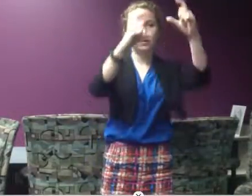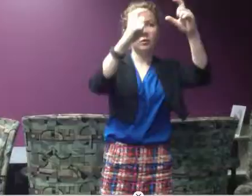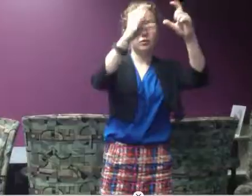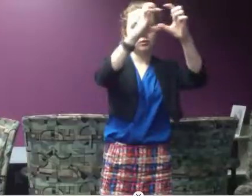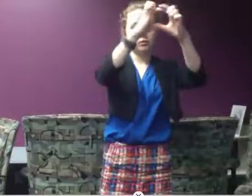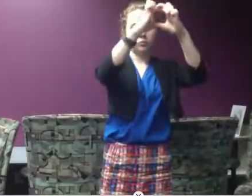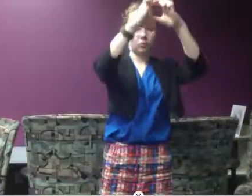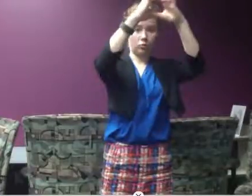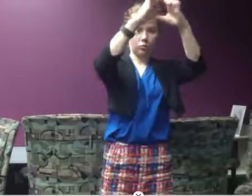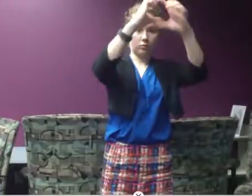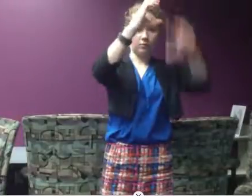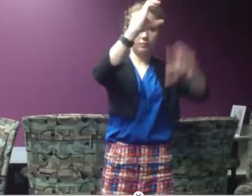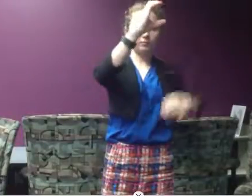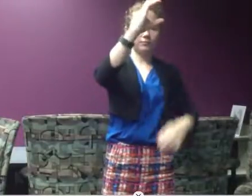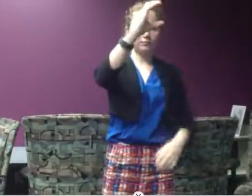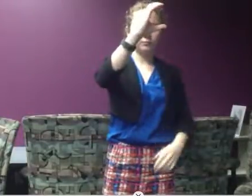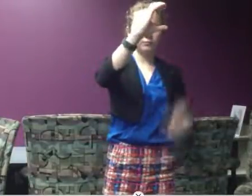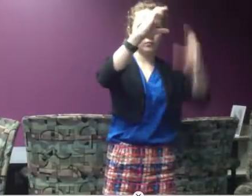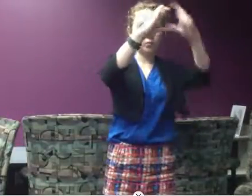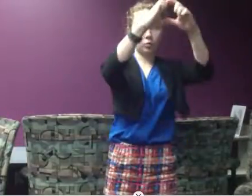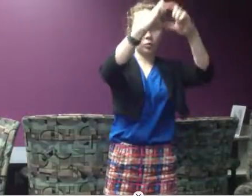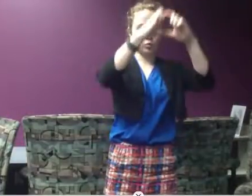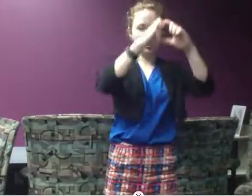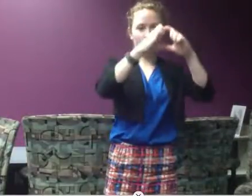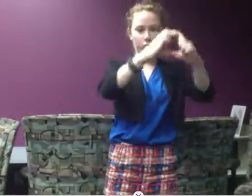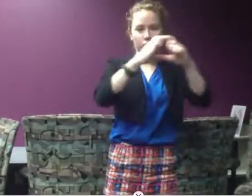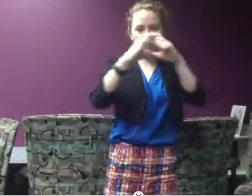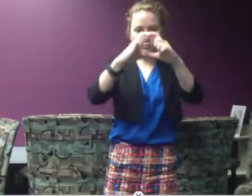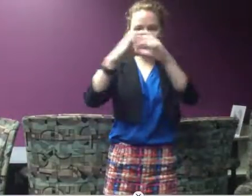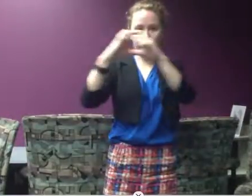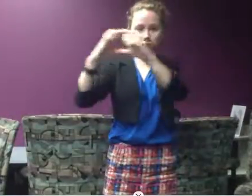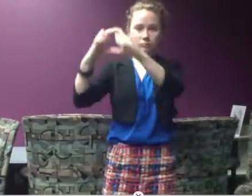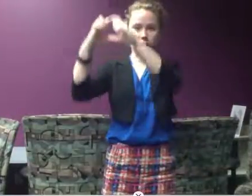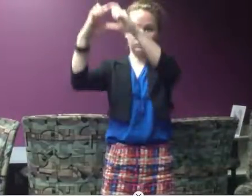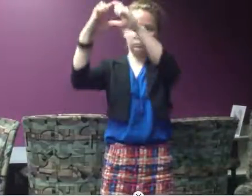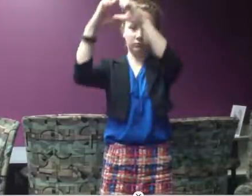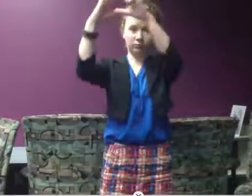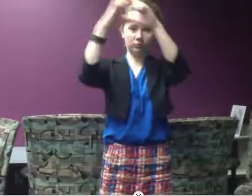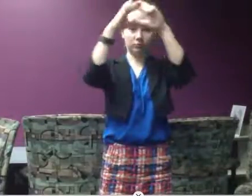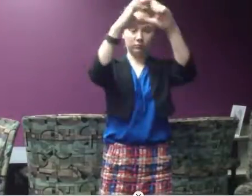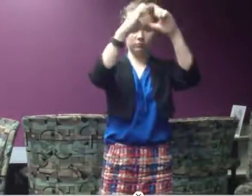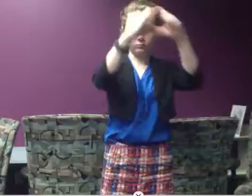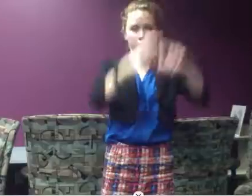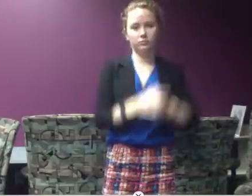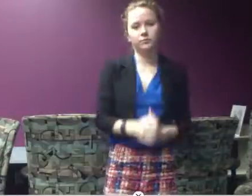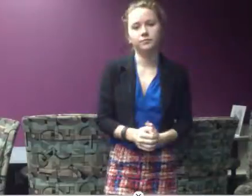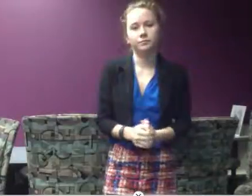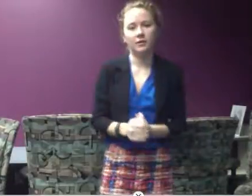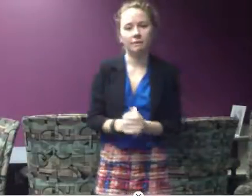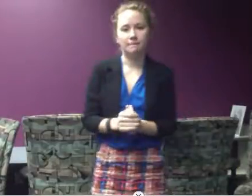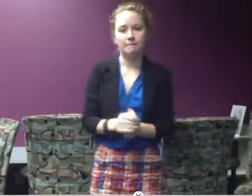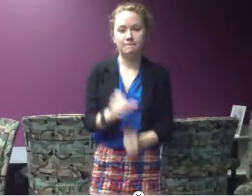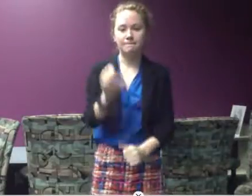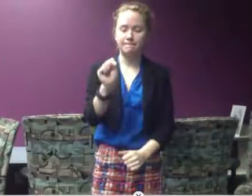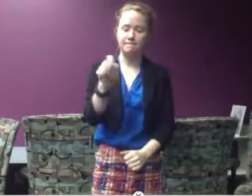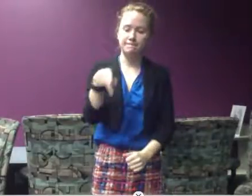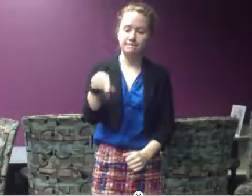So we use cubes to count how many, and count how many are in the shape